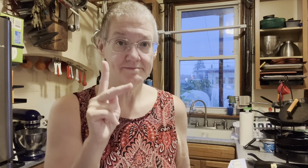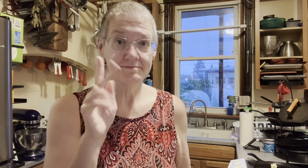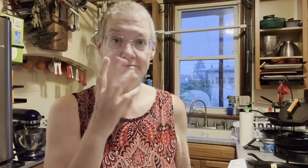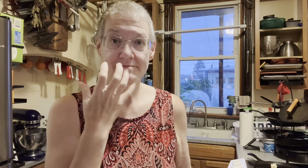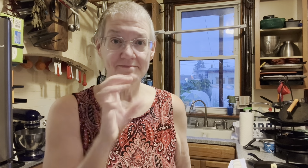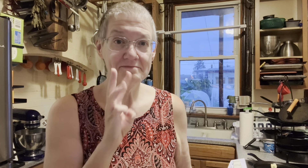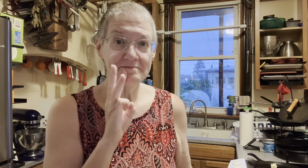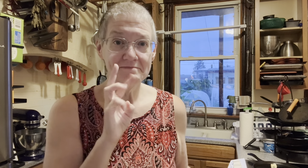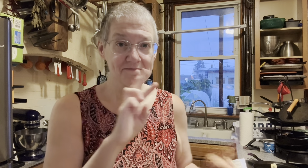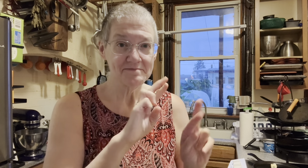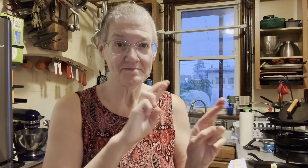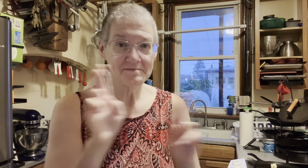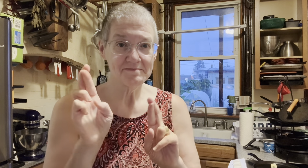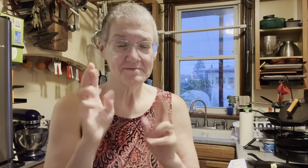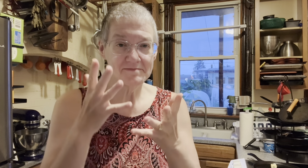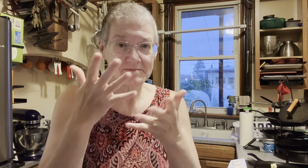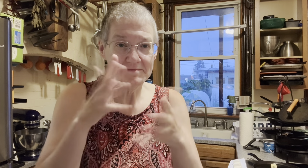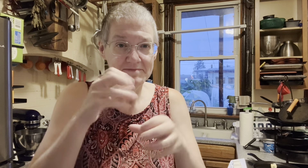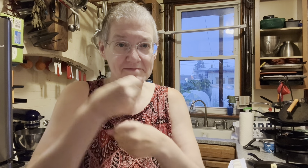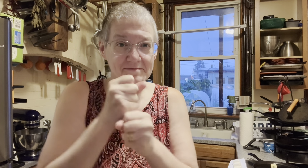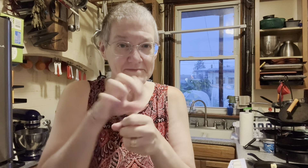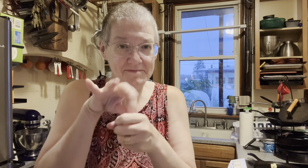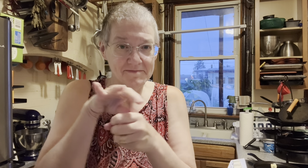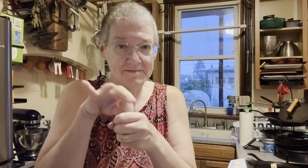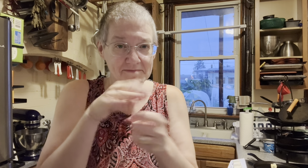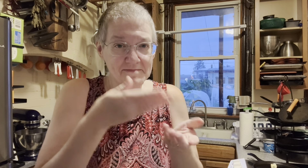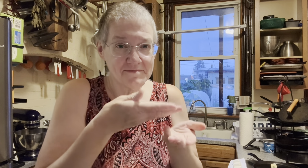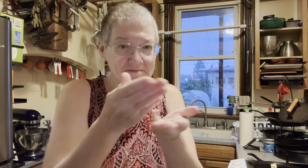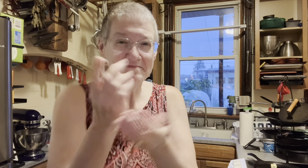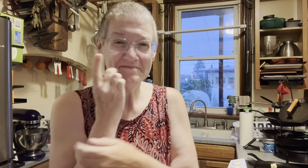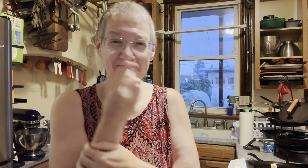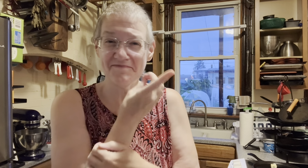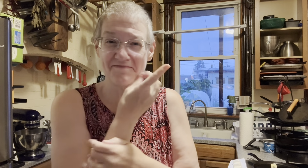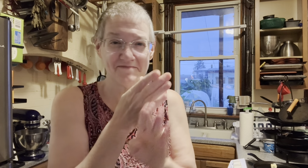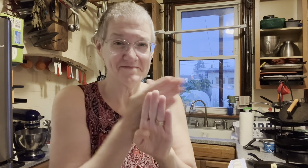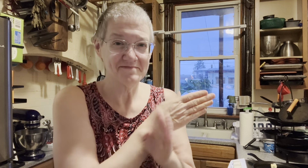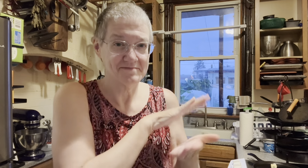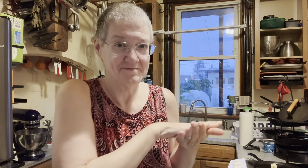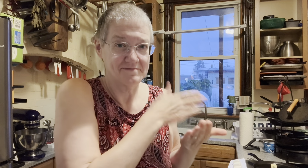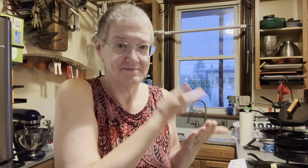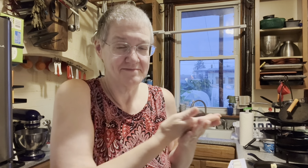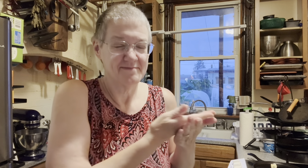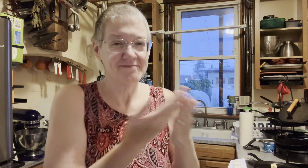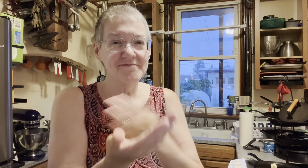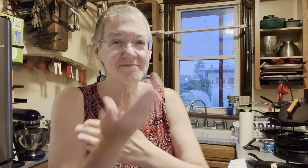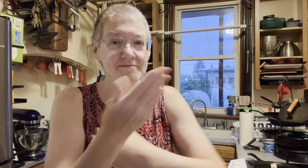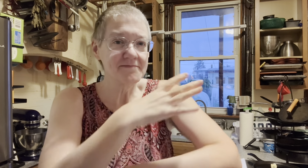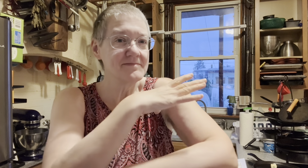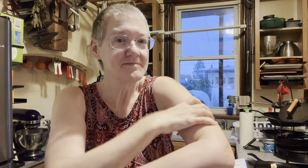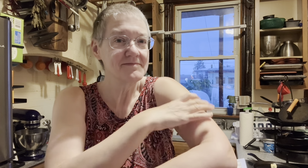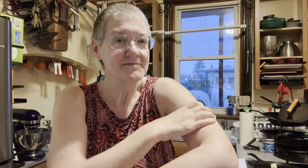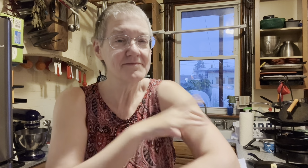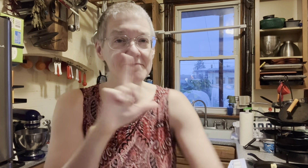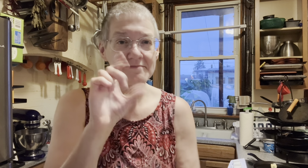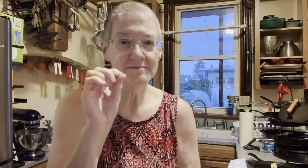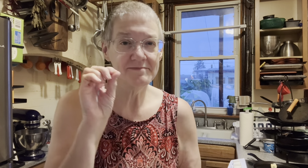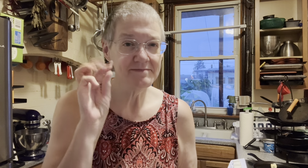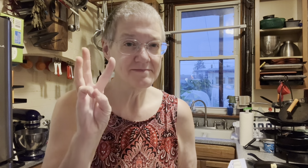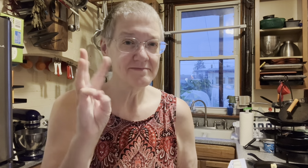labels. The hot water's ready, so let's make the tea and bring it into Dale before I start cooking. This morning his